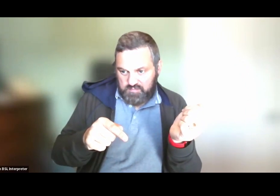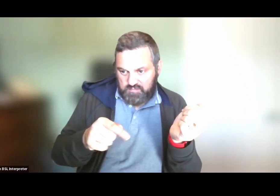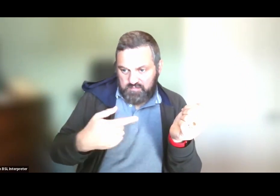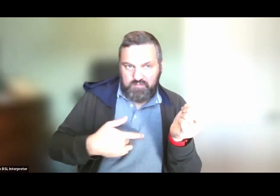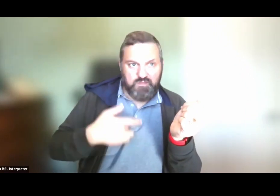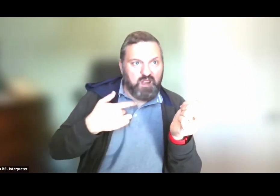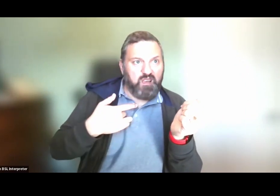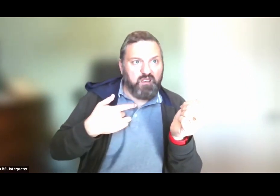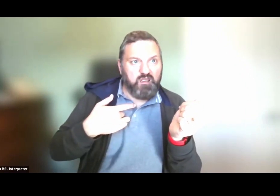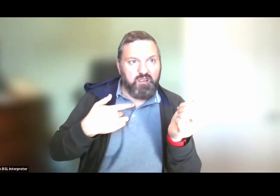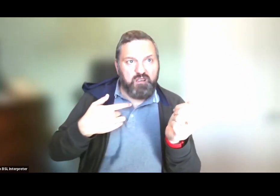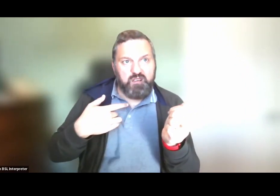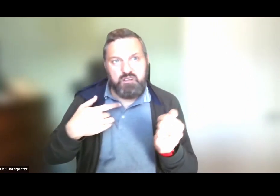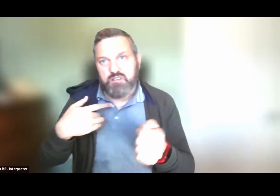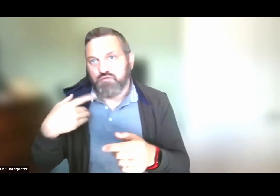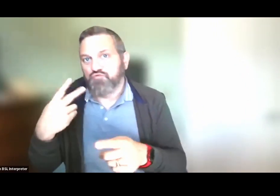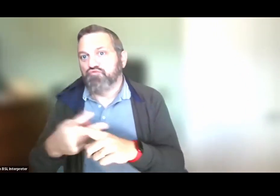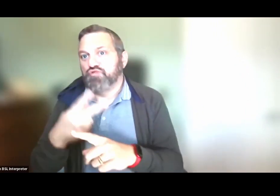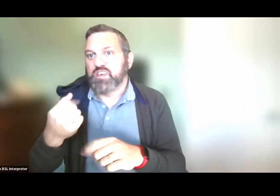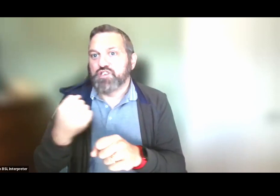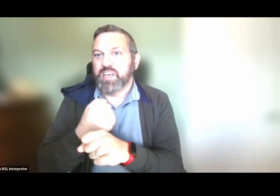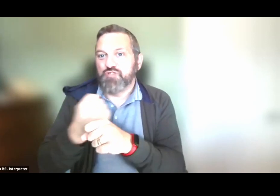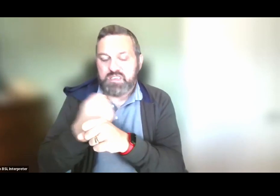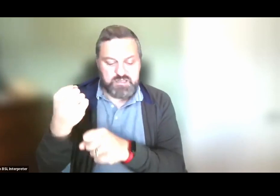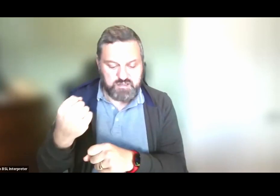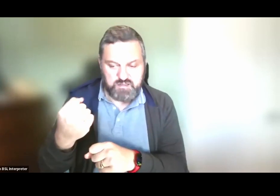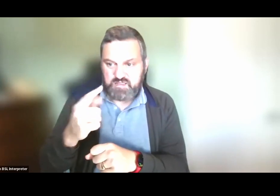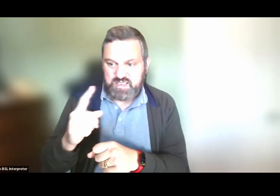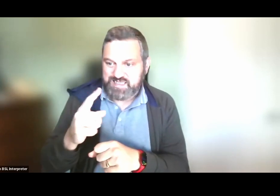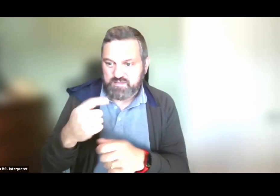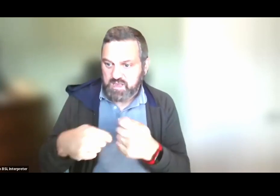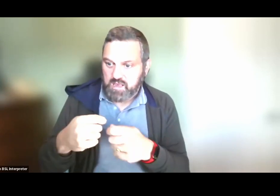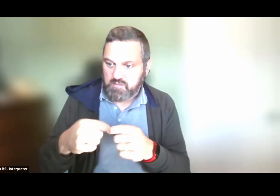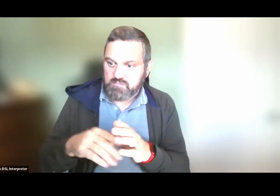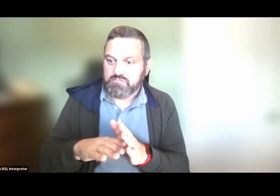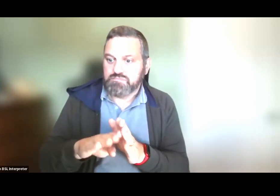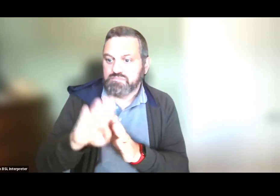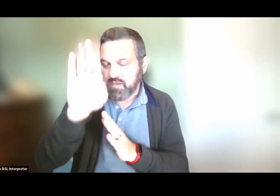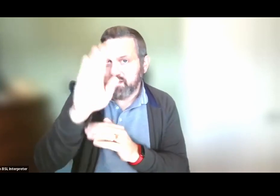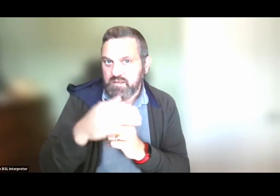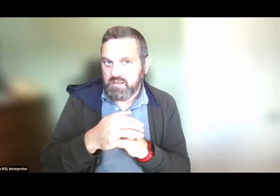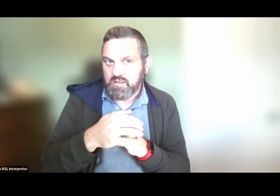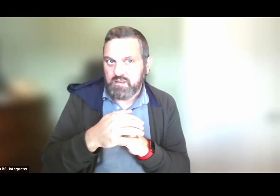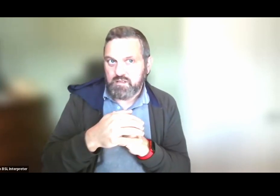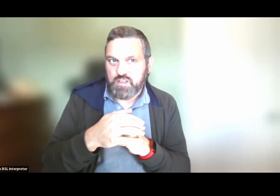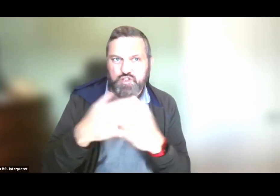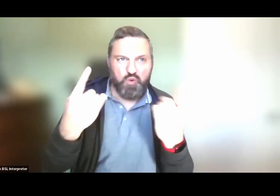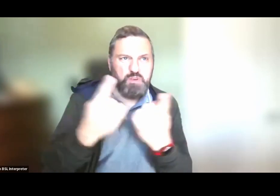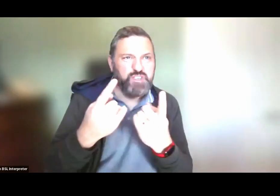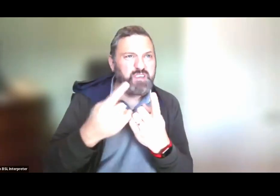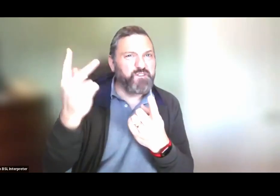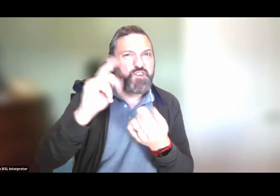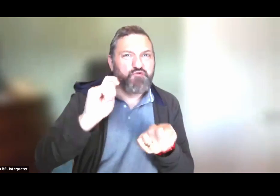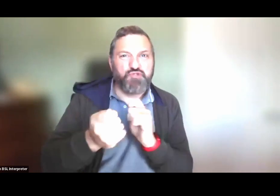regenerates and regenerates system-wide and doesn't seek to accumulate endlessly. So I think there's so much to be redone around